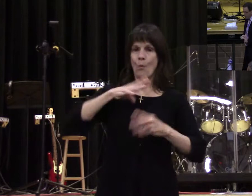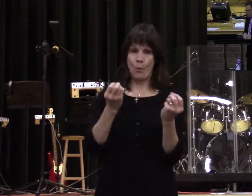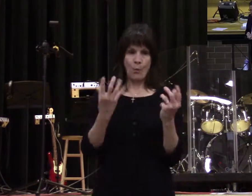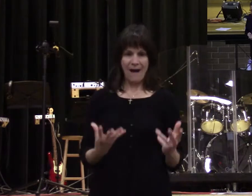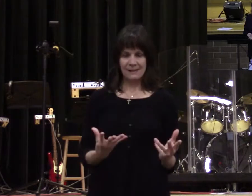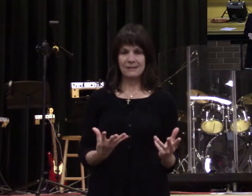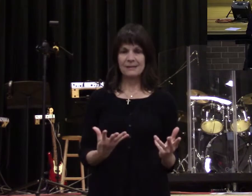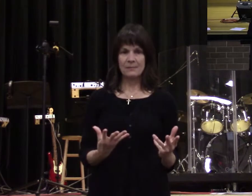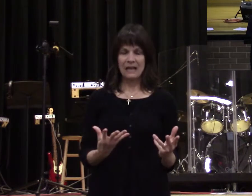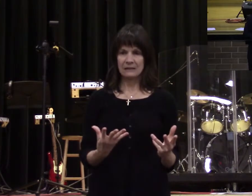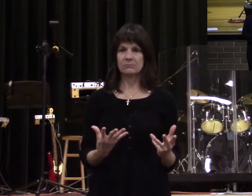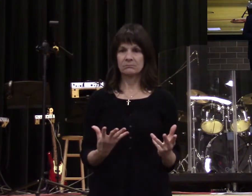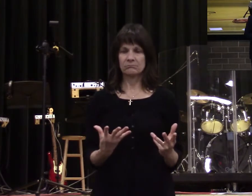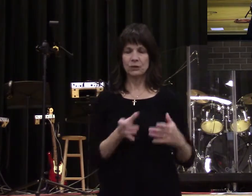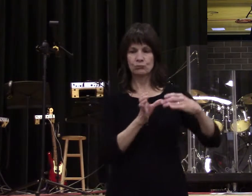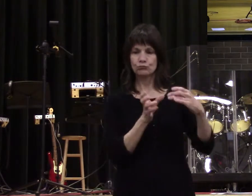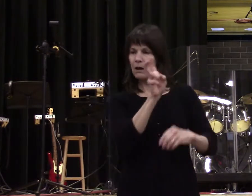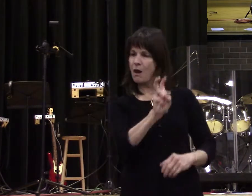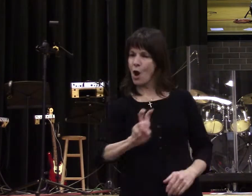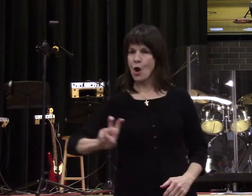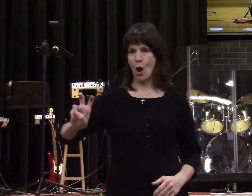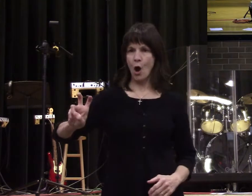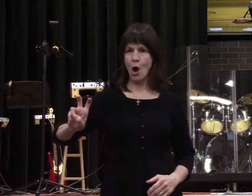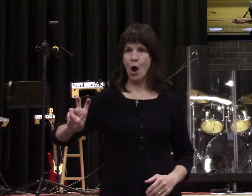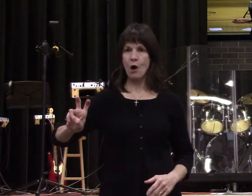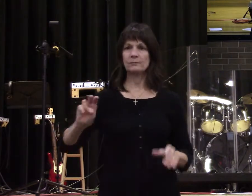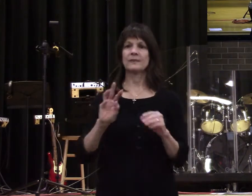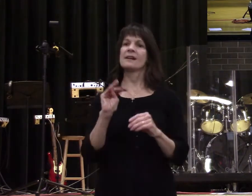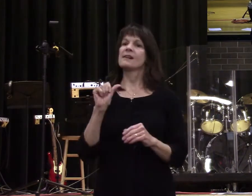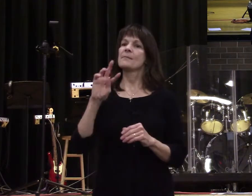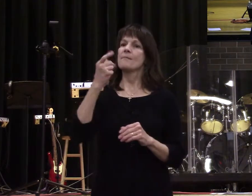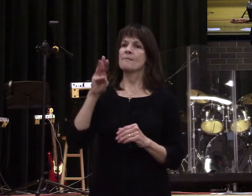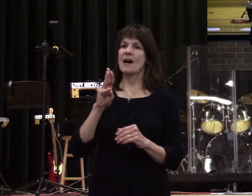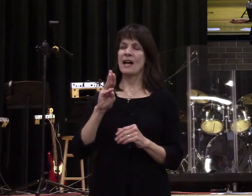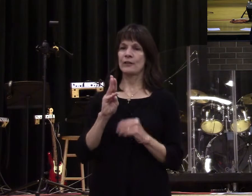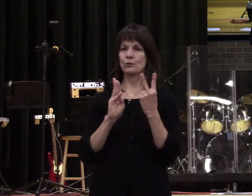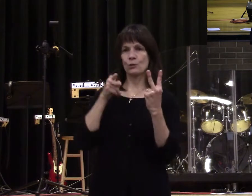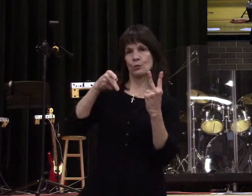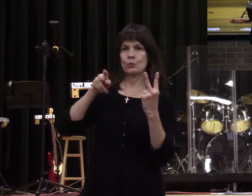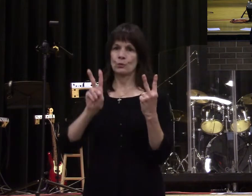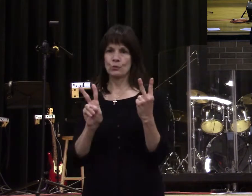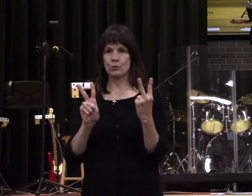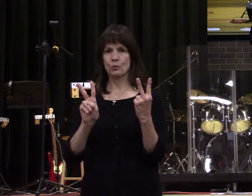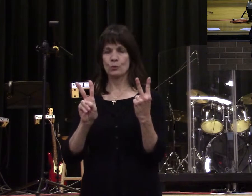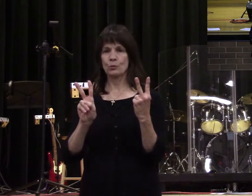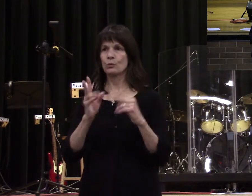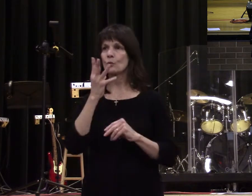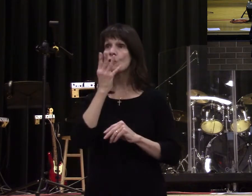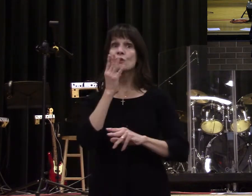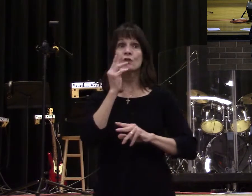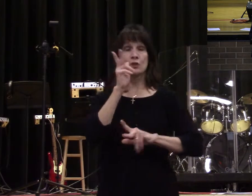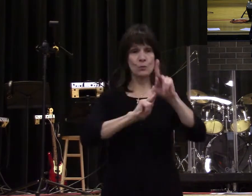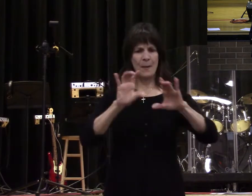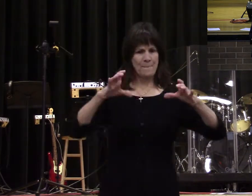chapter 2, verse 2, it says, where is he who was born king of the Jews? For we have saw his star in the